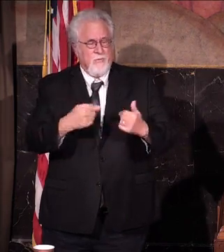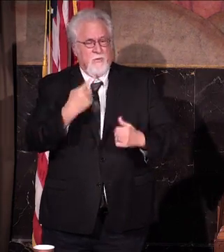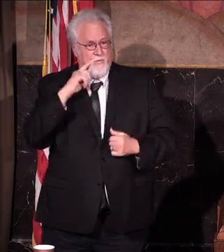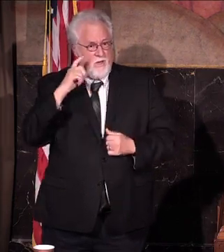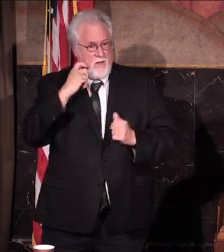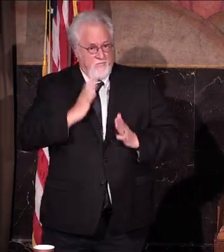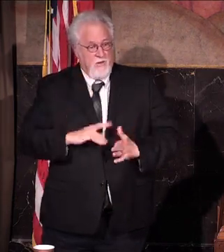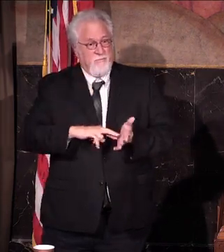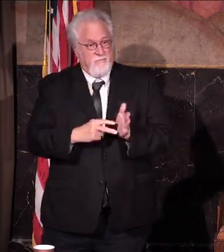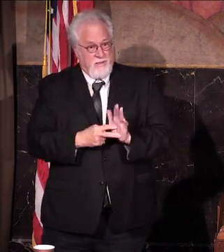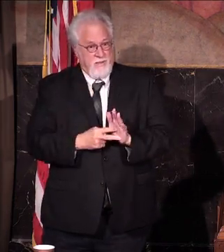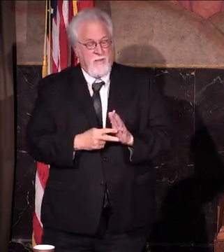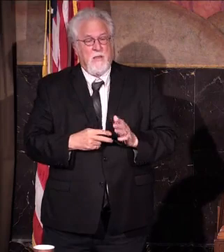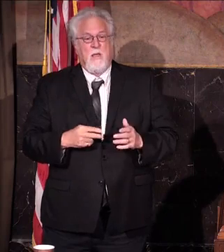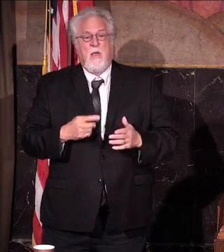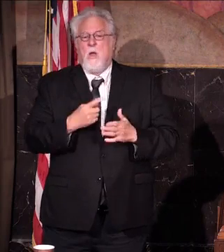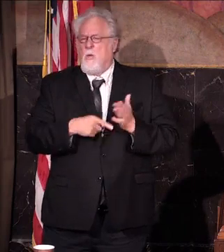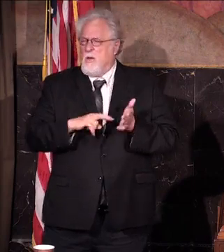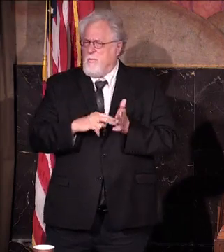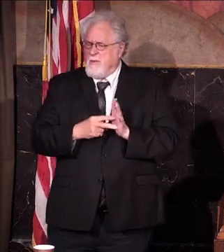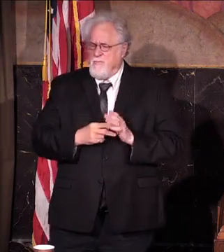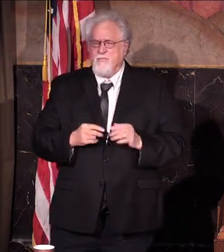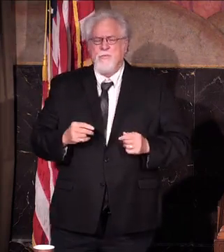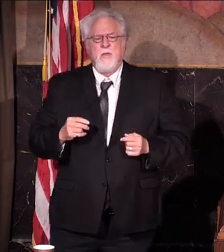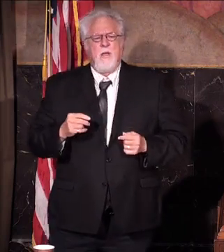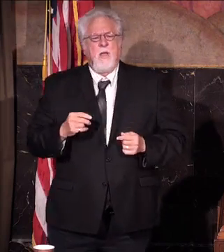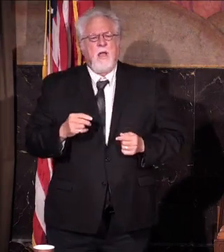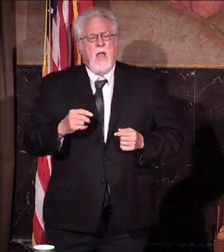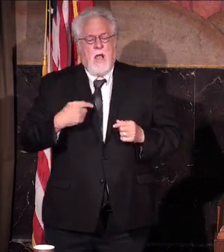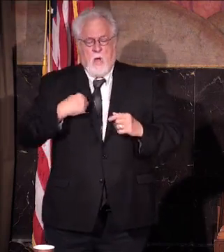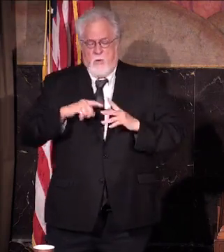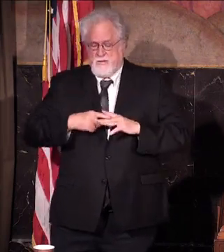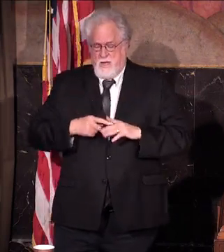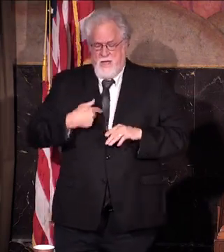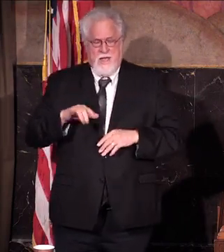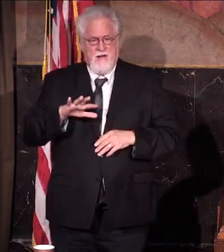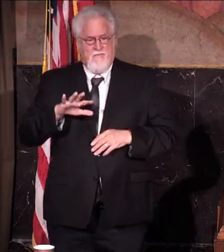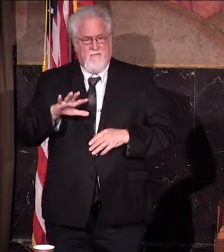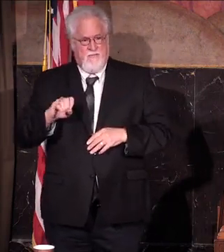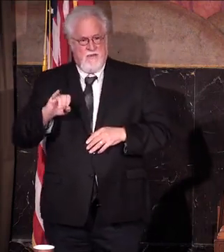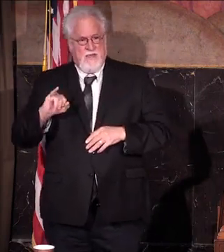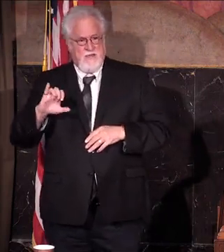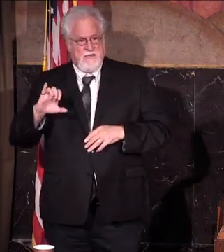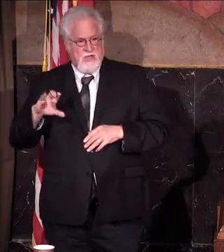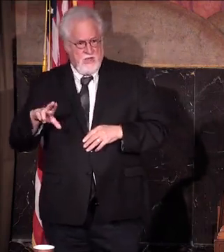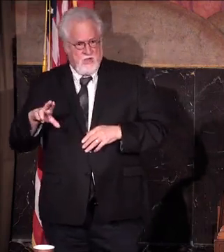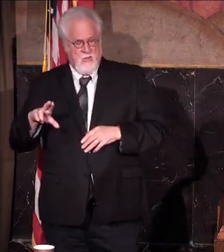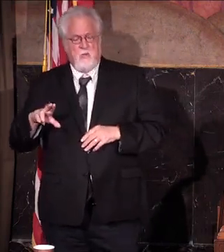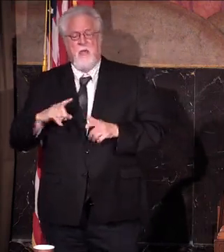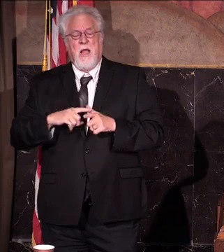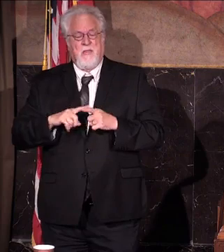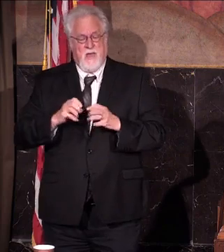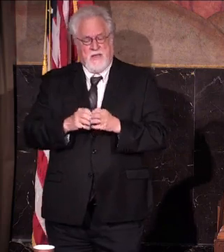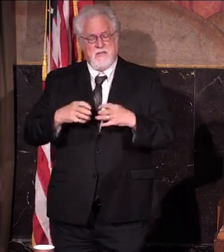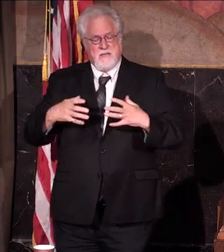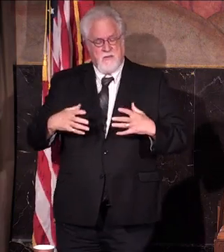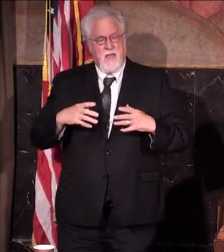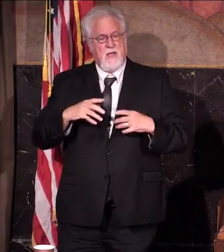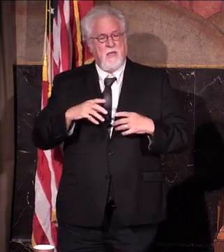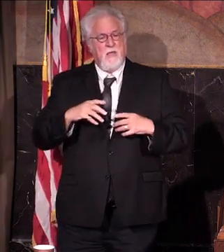mean that. What do I mean by that? When we started out, we had 50 ICU beds, and we were able to expand